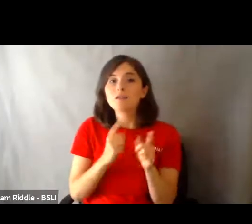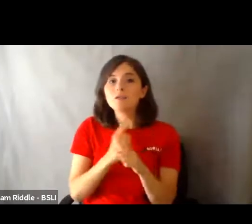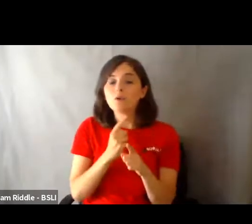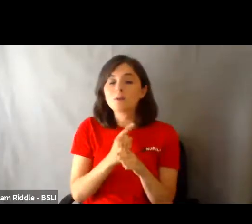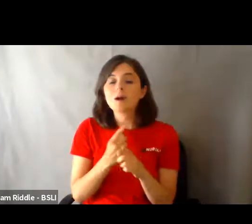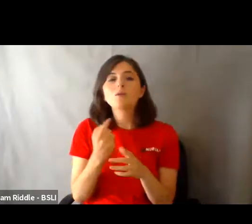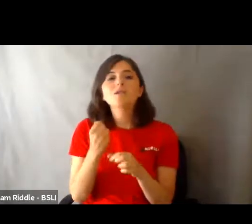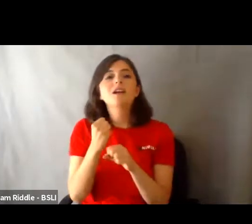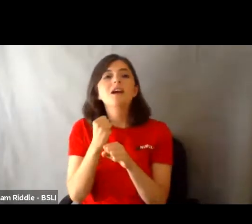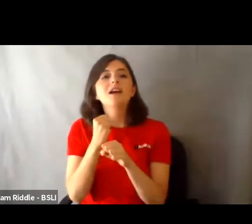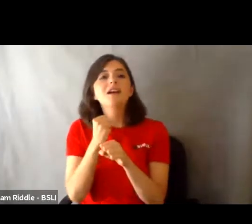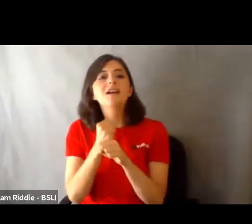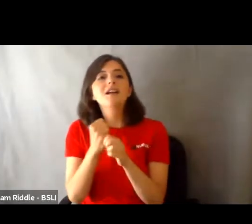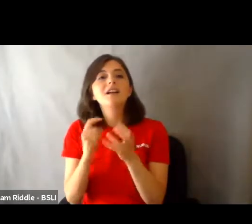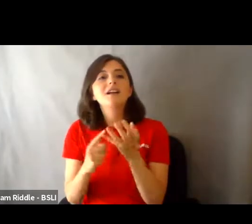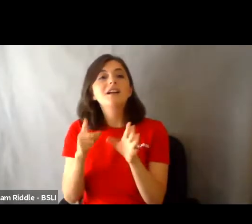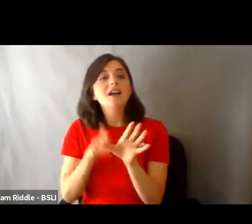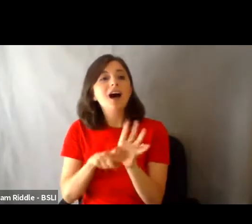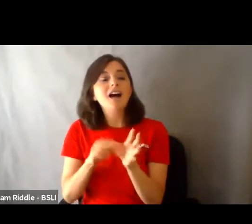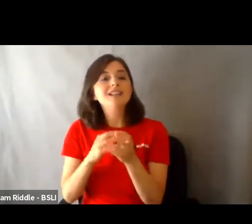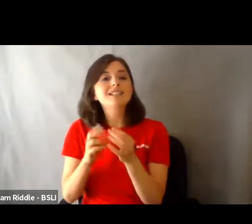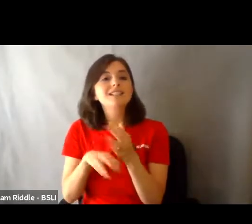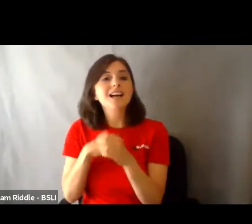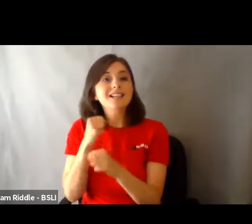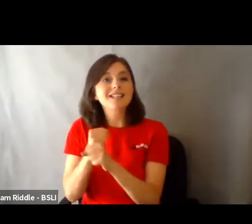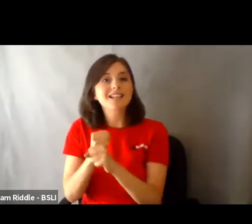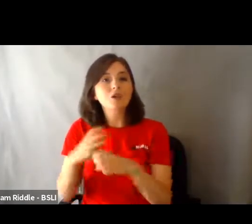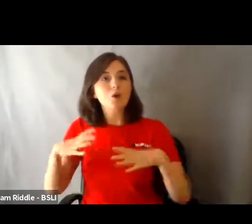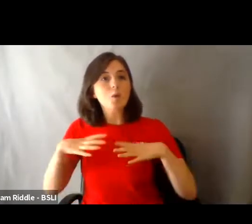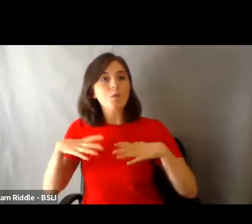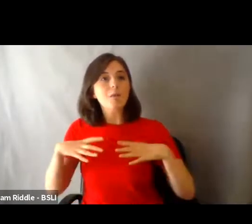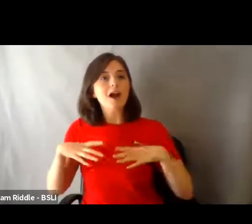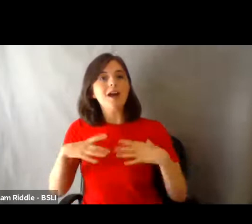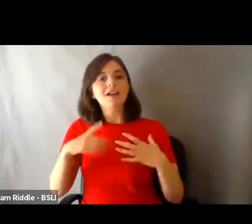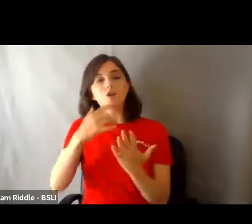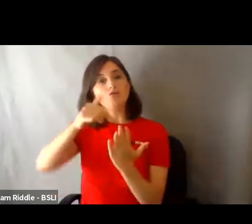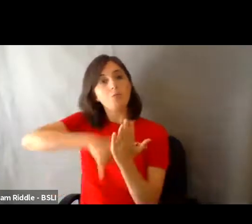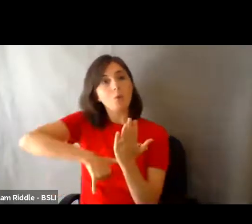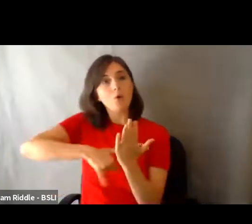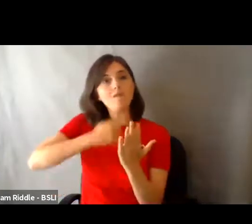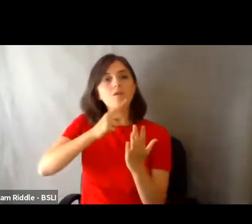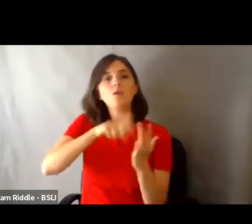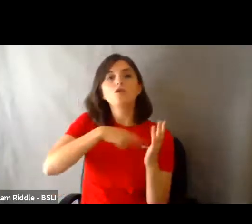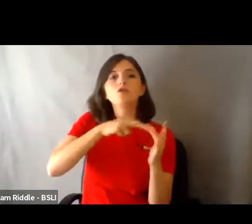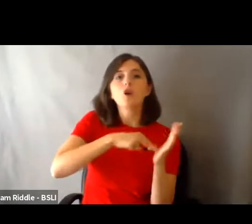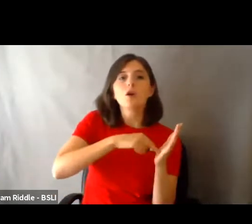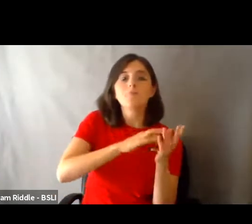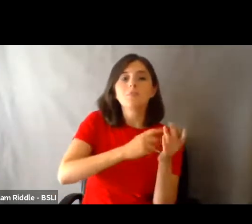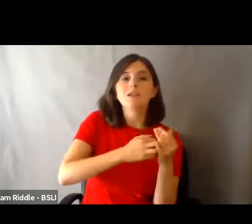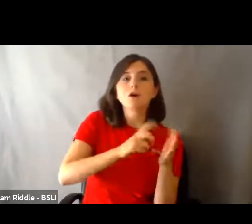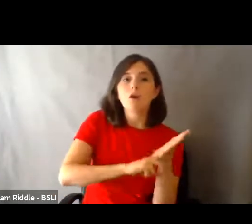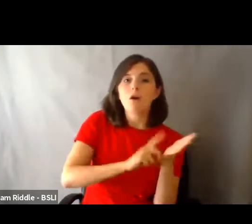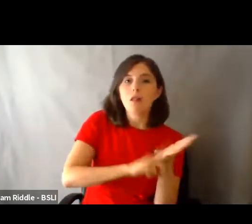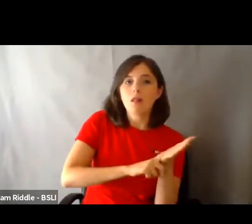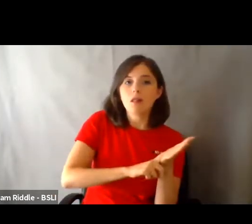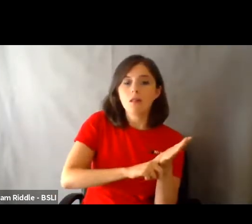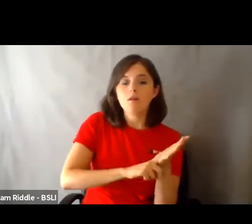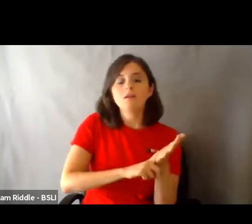John McDonnell when he was the Shadow Chancellor. And this is the quote where he's talking about